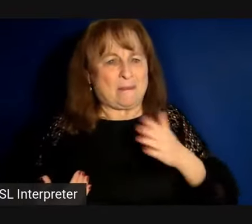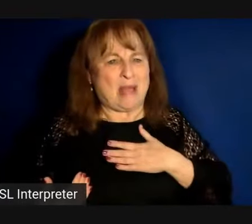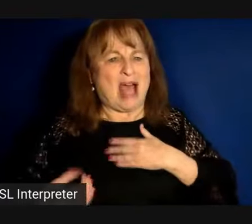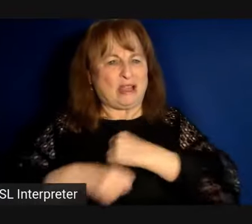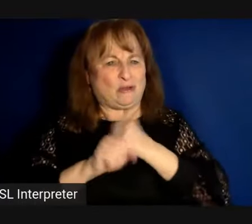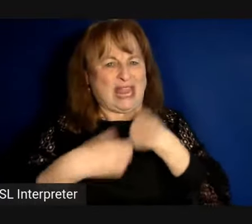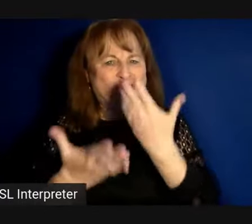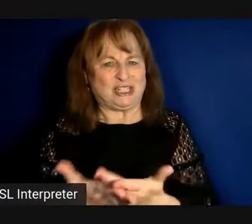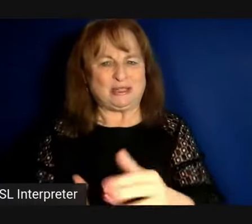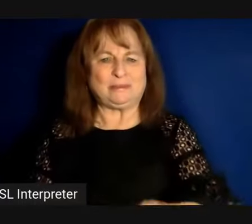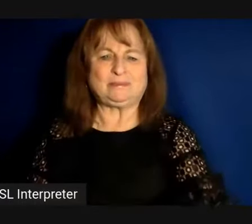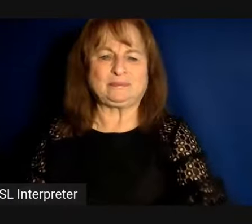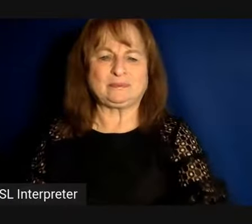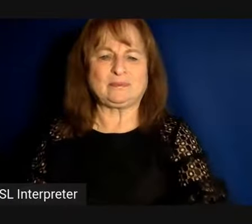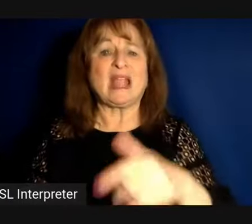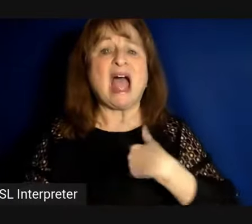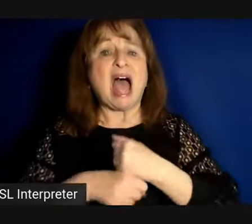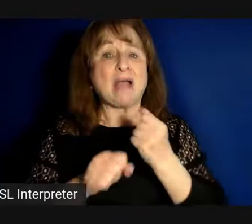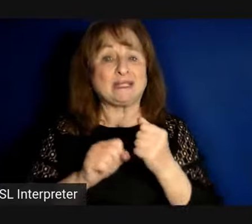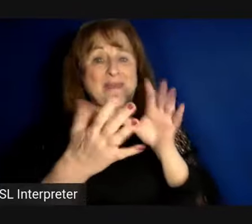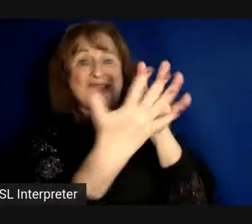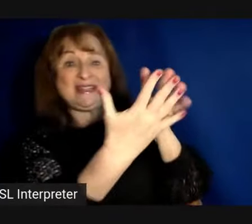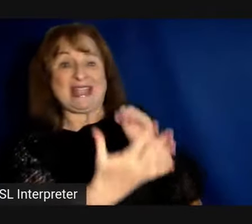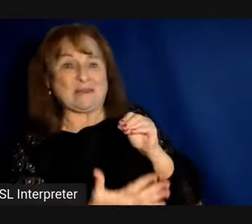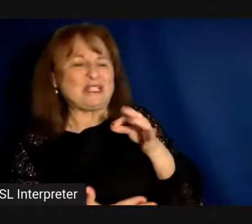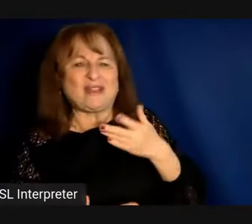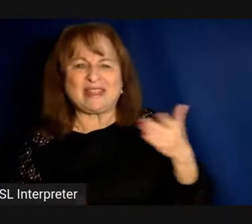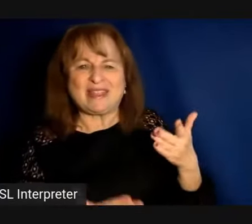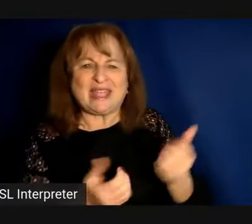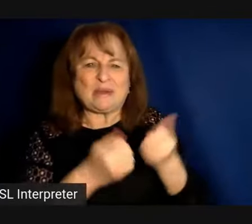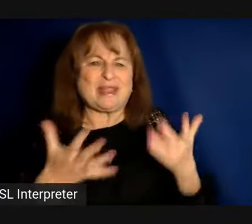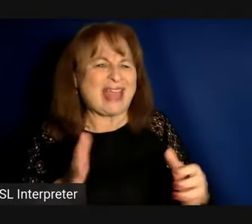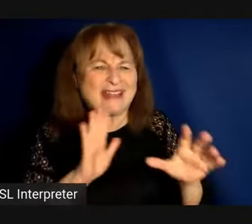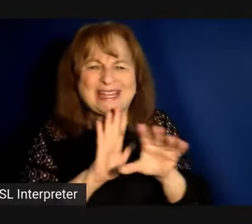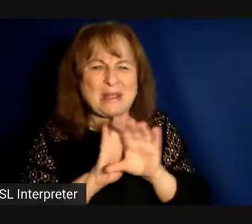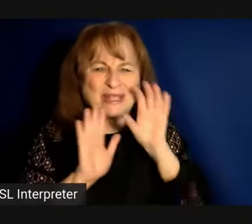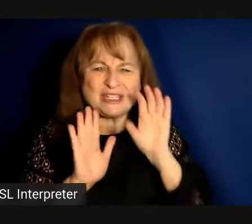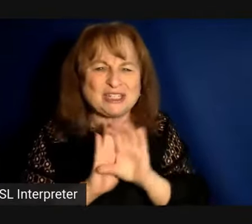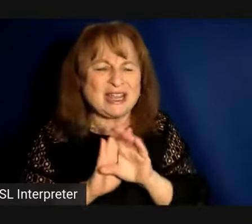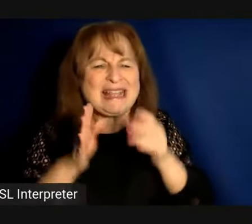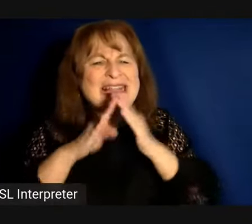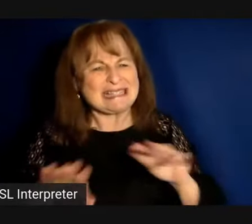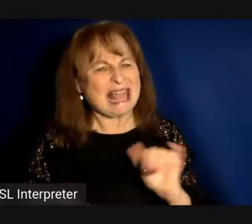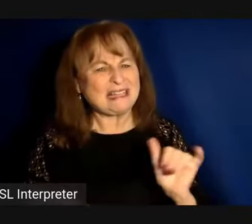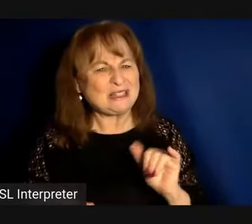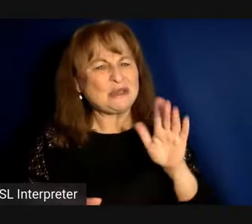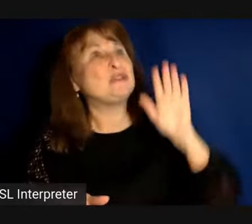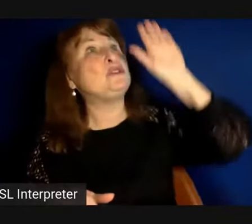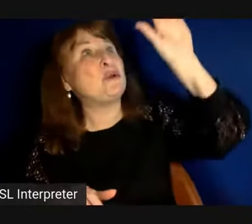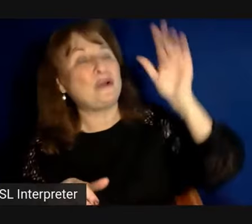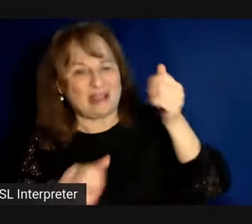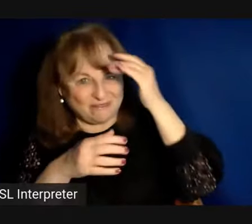creation I was made in the image of a thing without an image and silence too is your